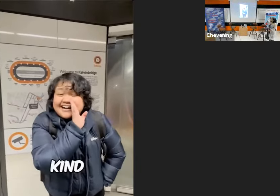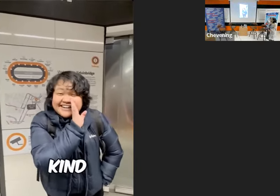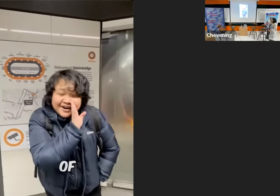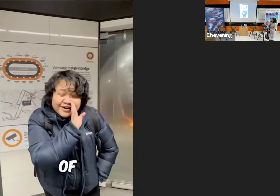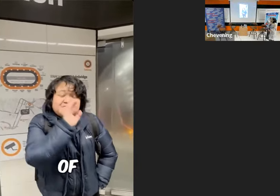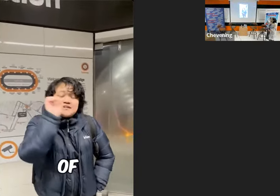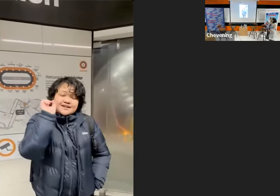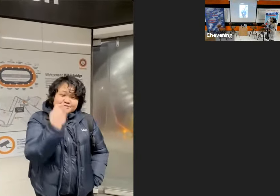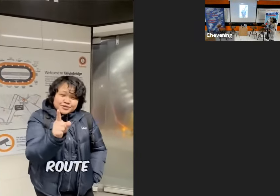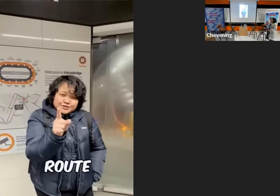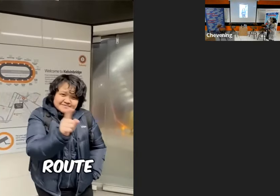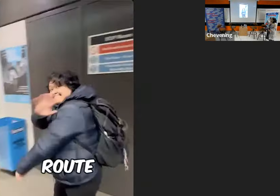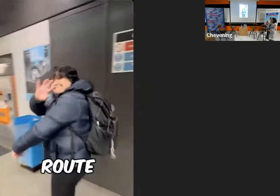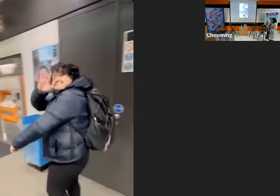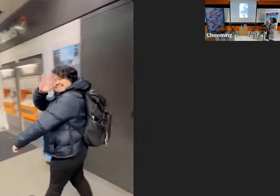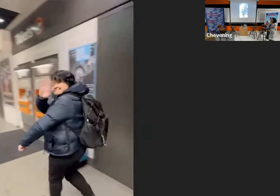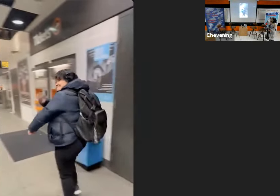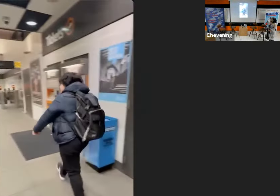this kind